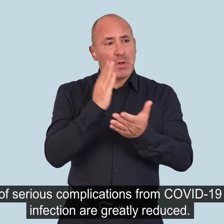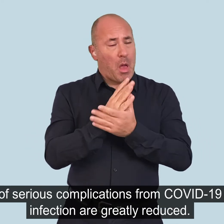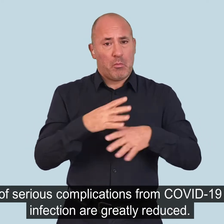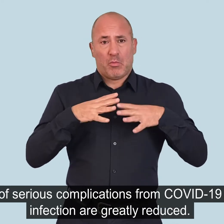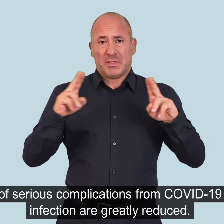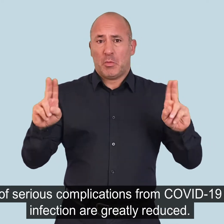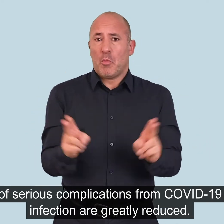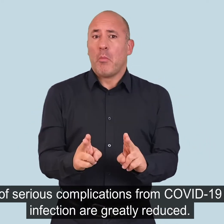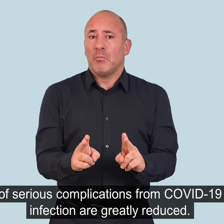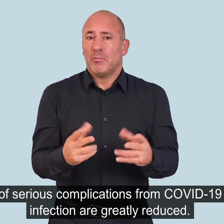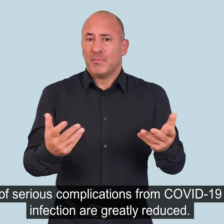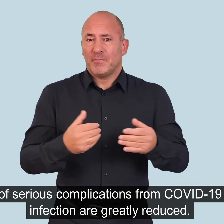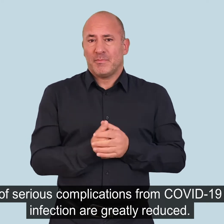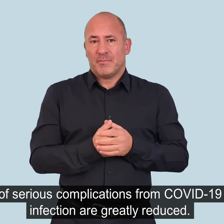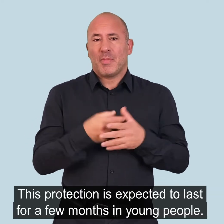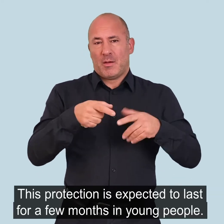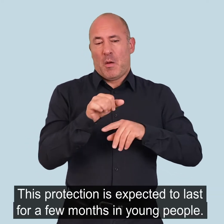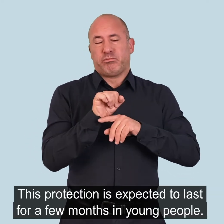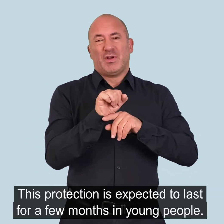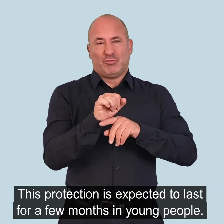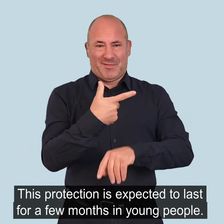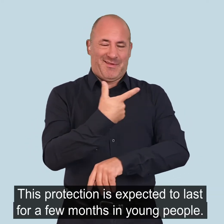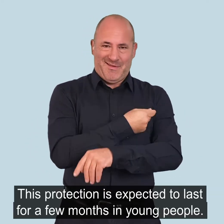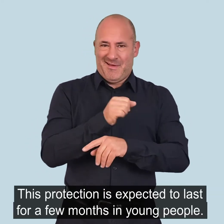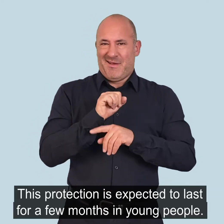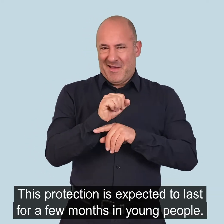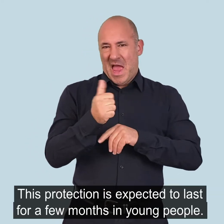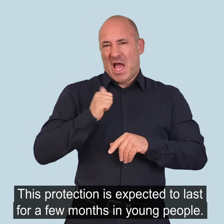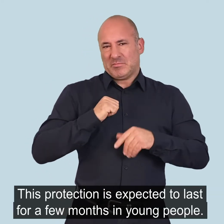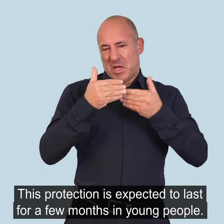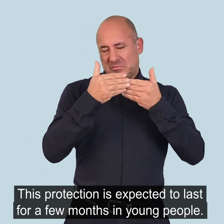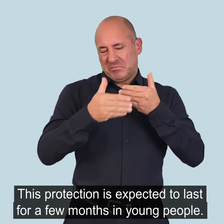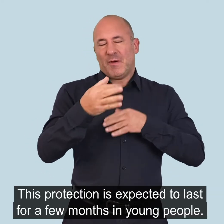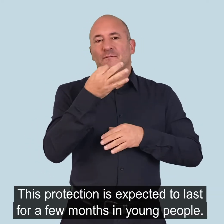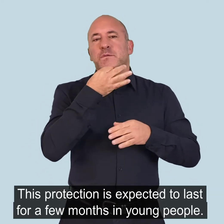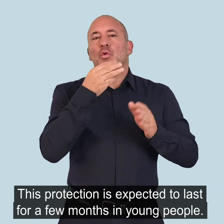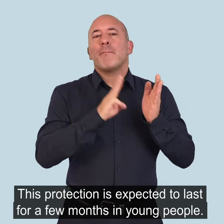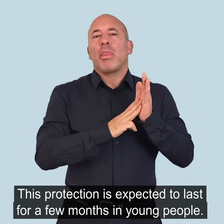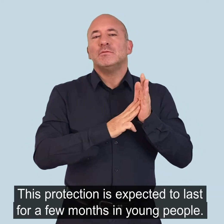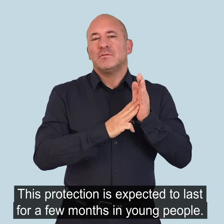are greatly reduced. This protection is expected to last for a few months in young people.